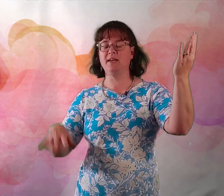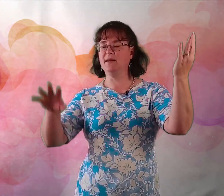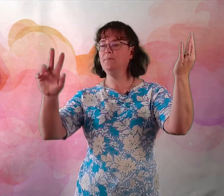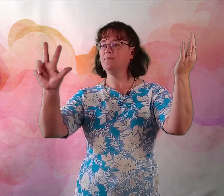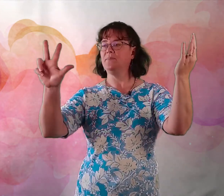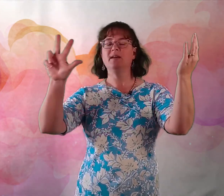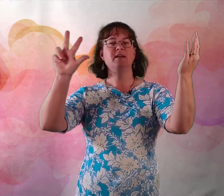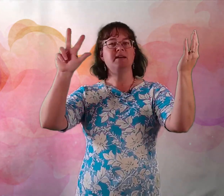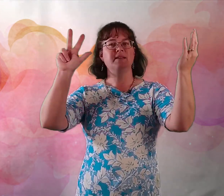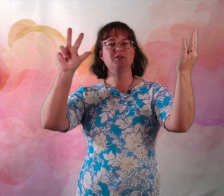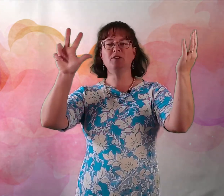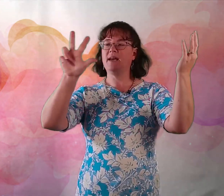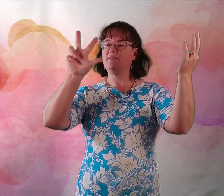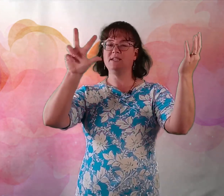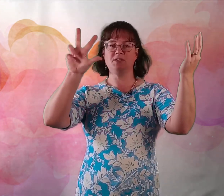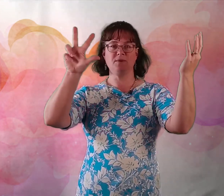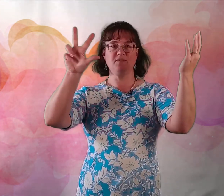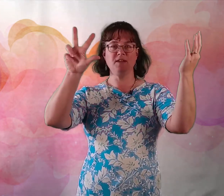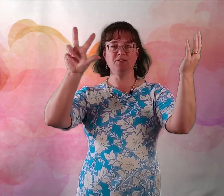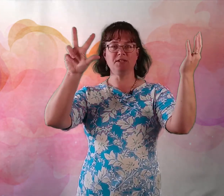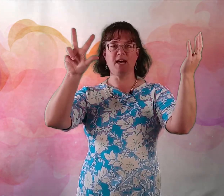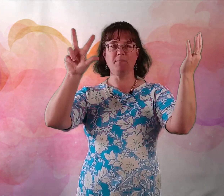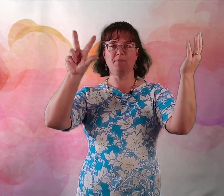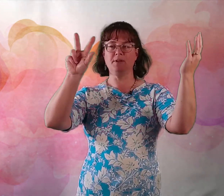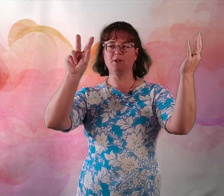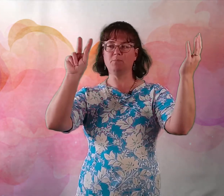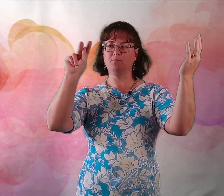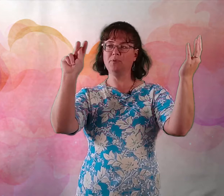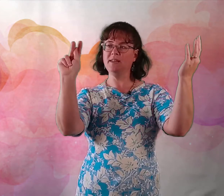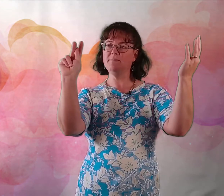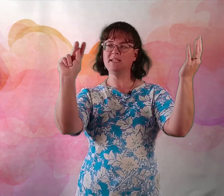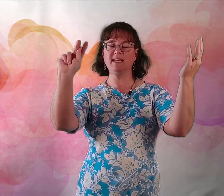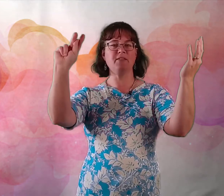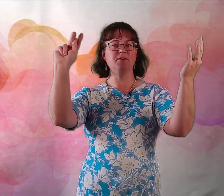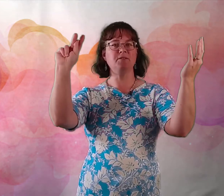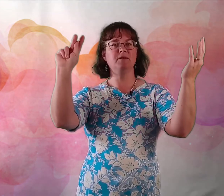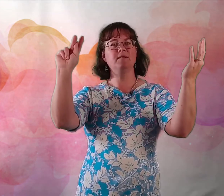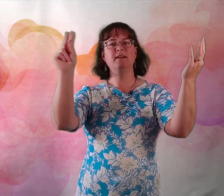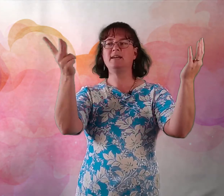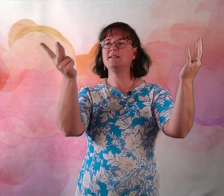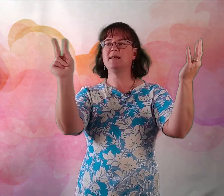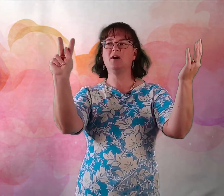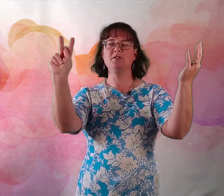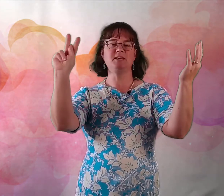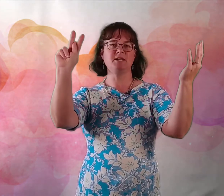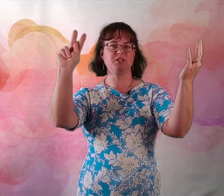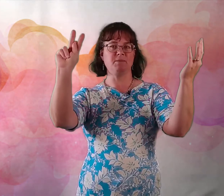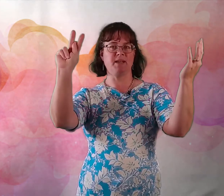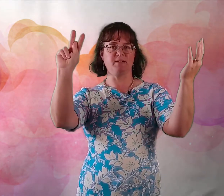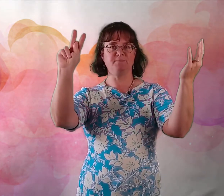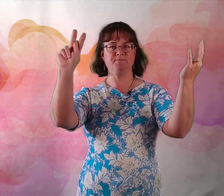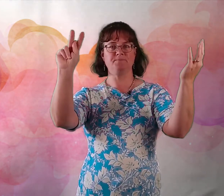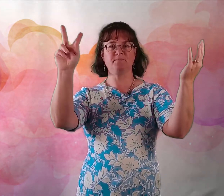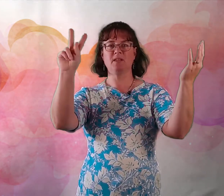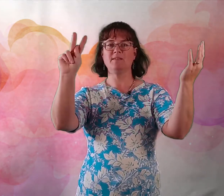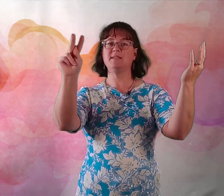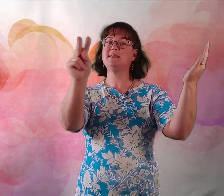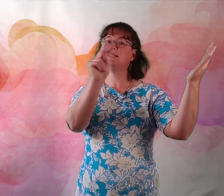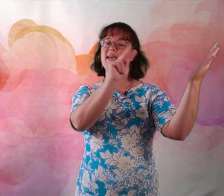King. Then you're going to have these three fingers up, and you're going to bring them together until they all touch in the middle. This is